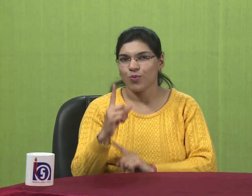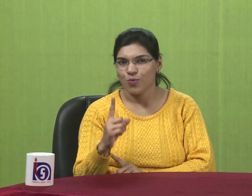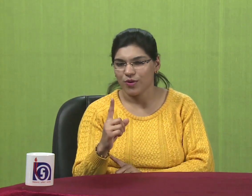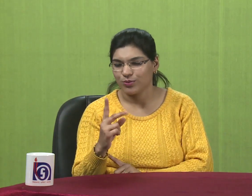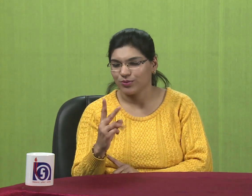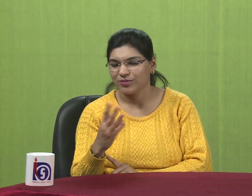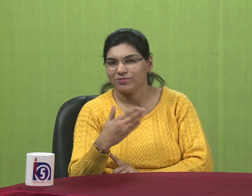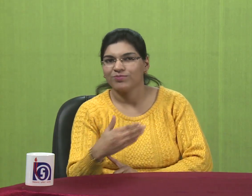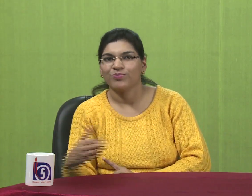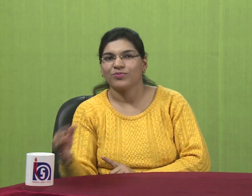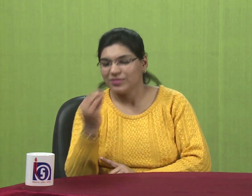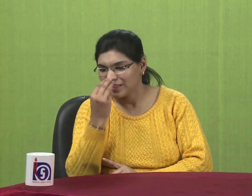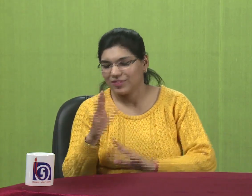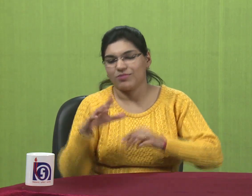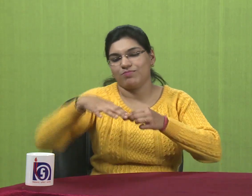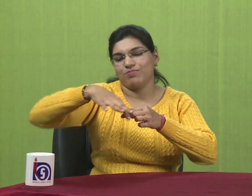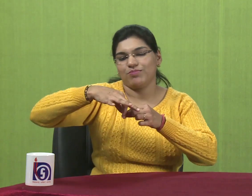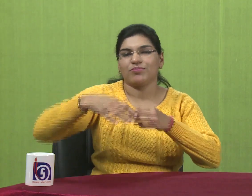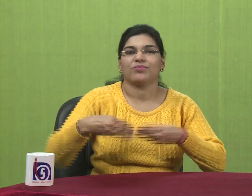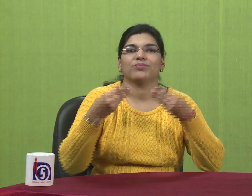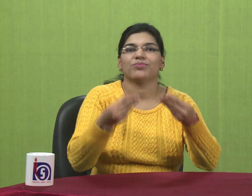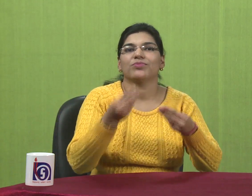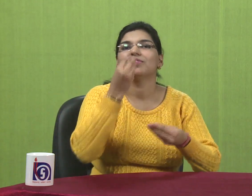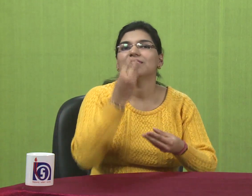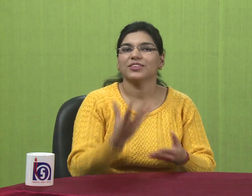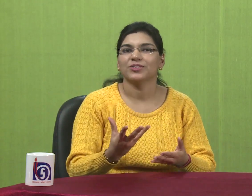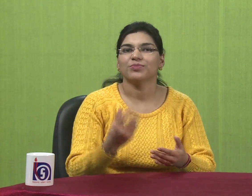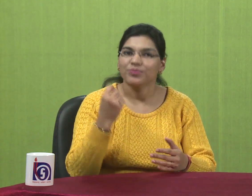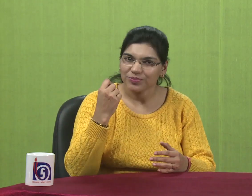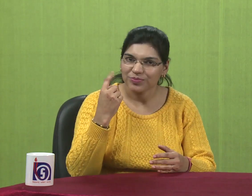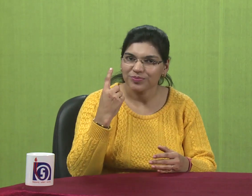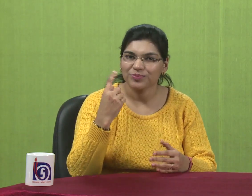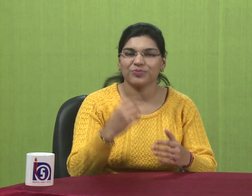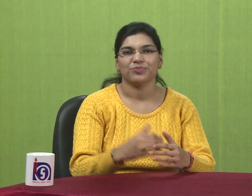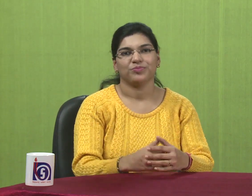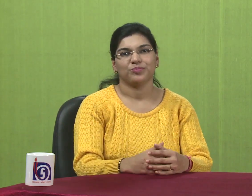And then it is easy to read and find everything you want in your content.